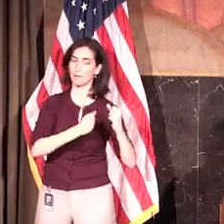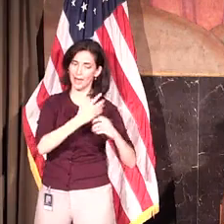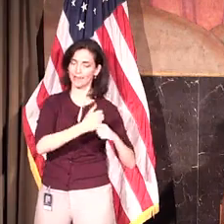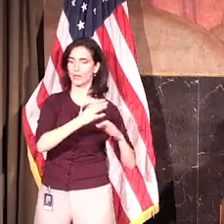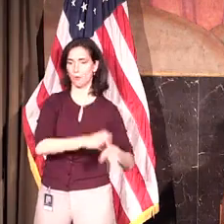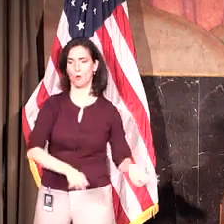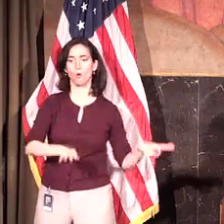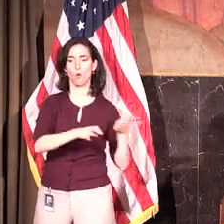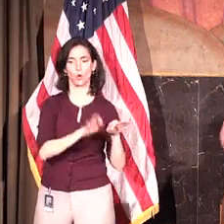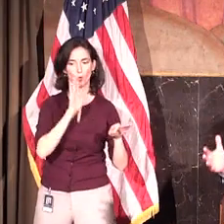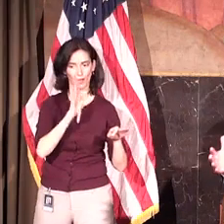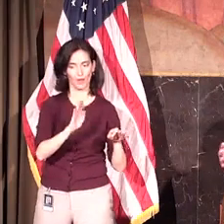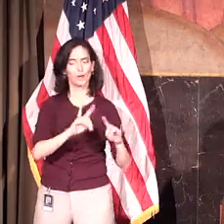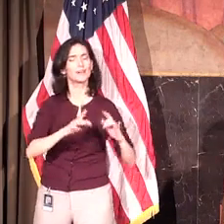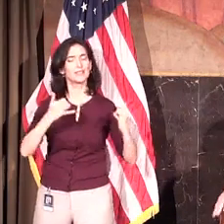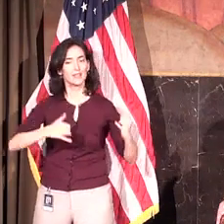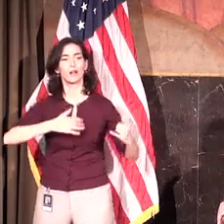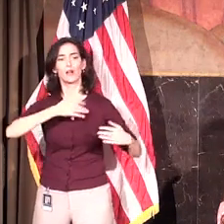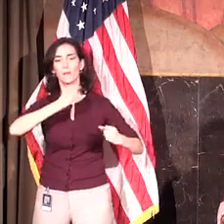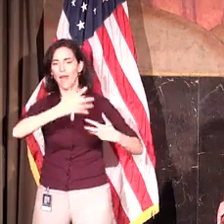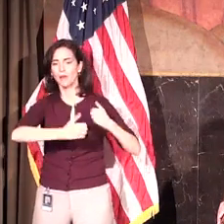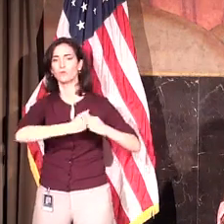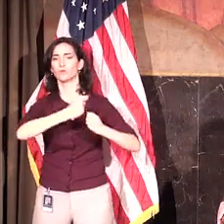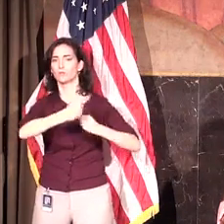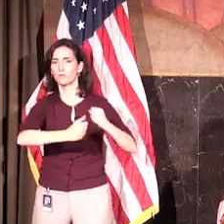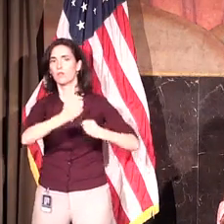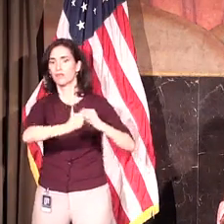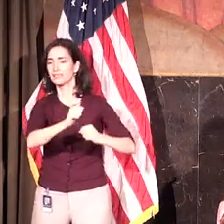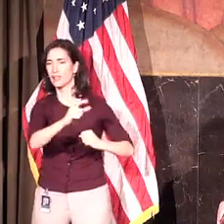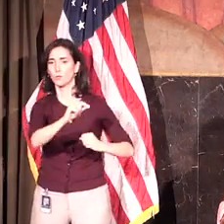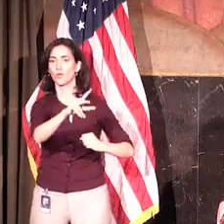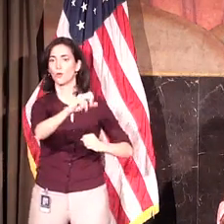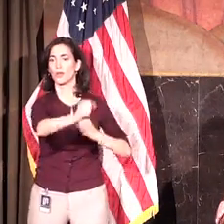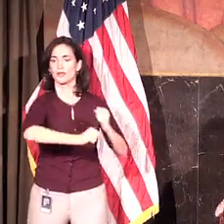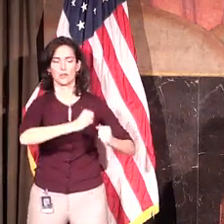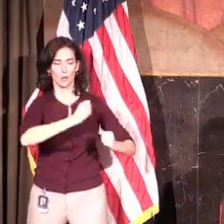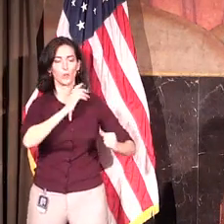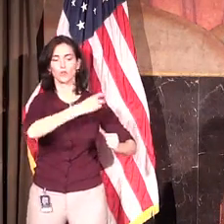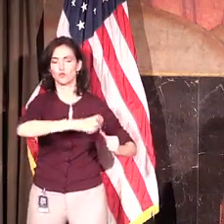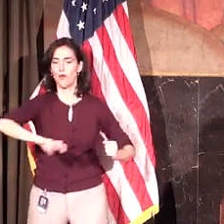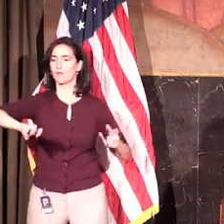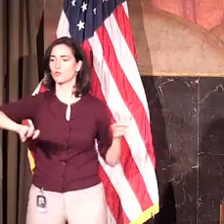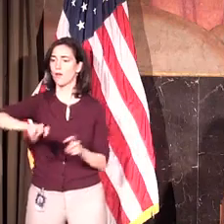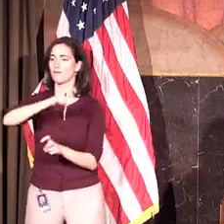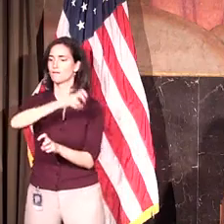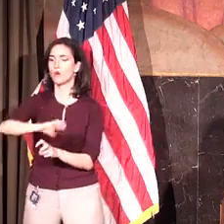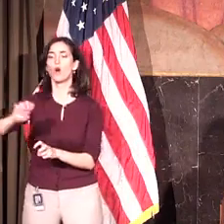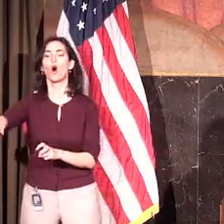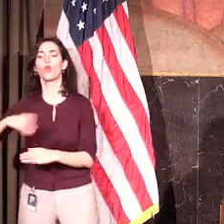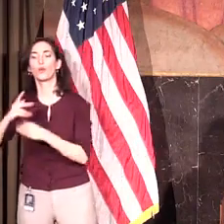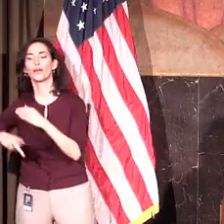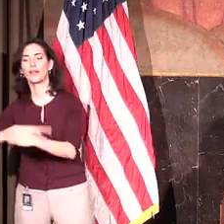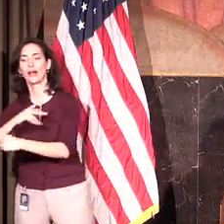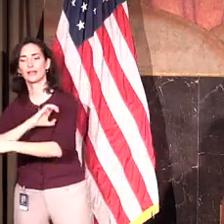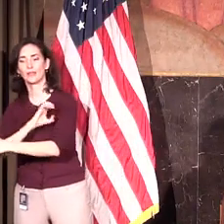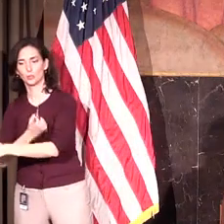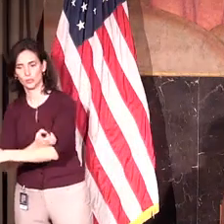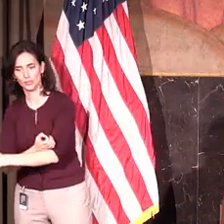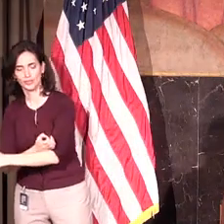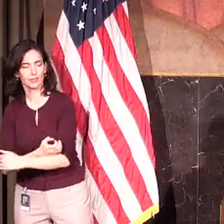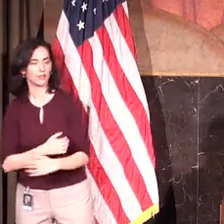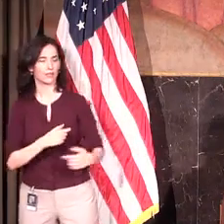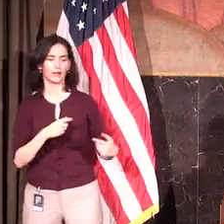to be a transition over decades to more renewable energy. And so we are trying to accommodate as much of that